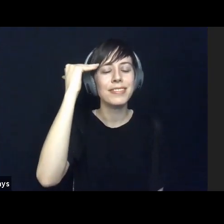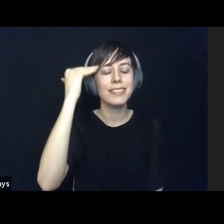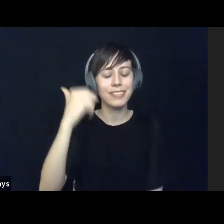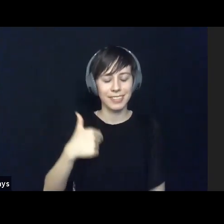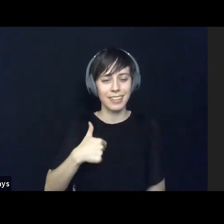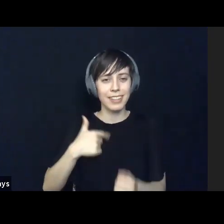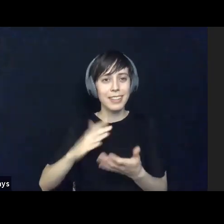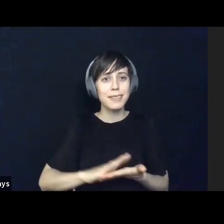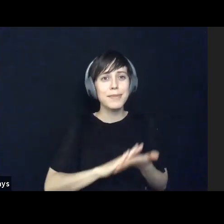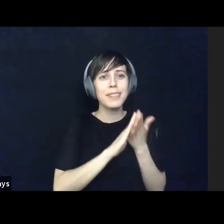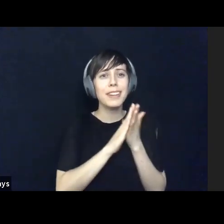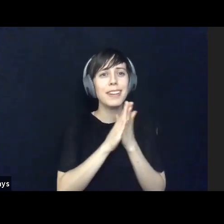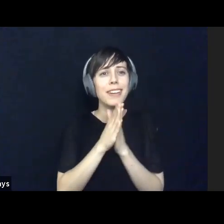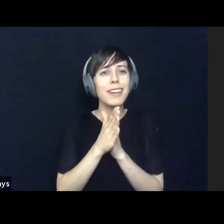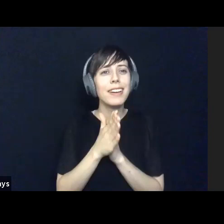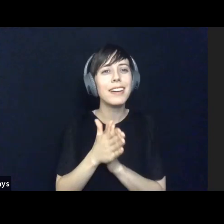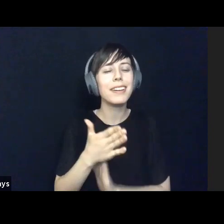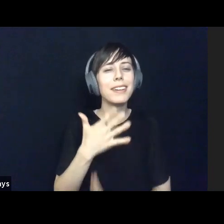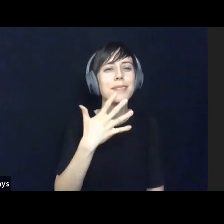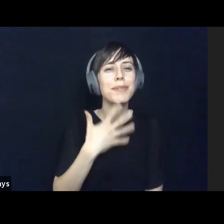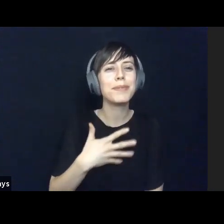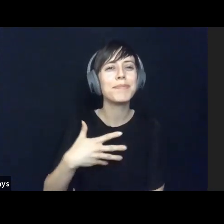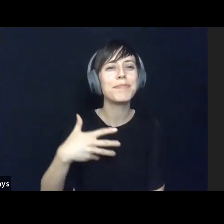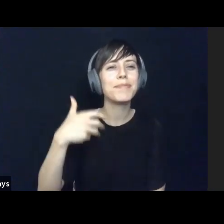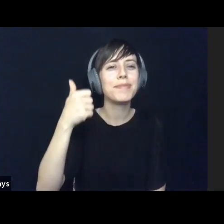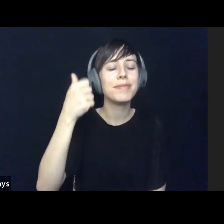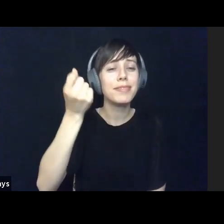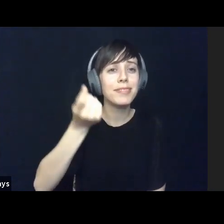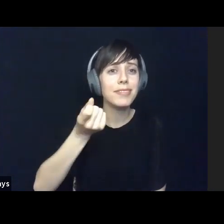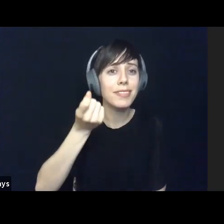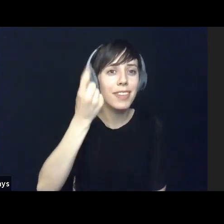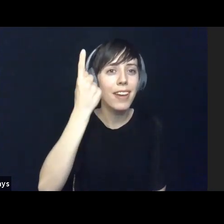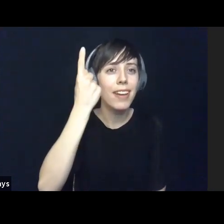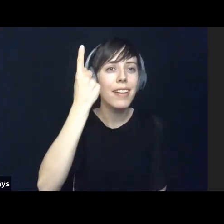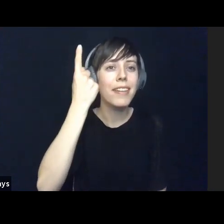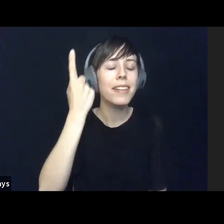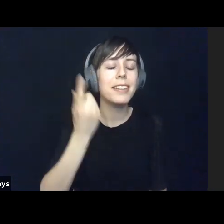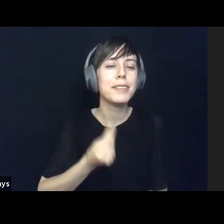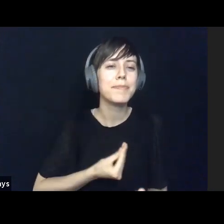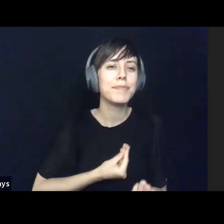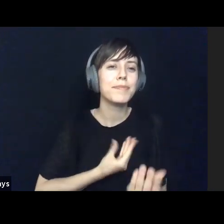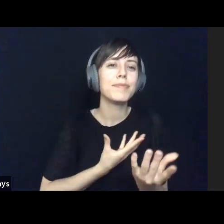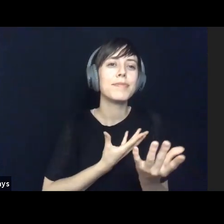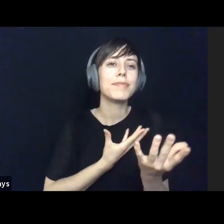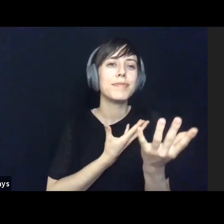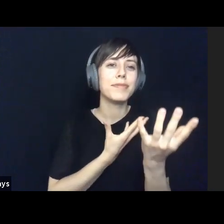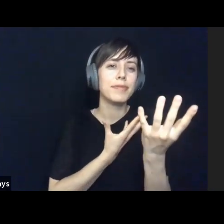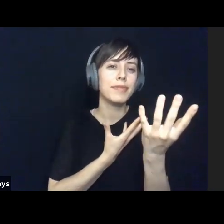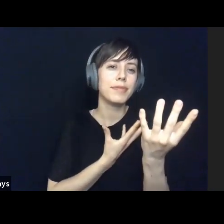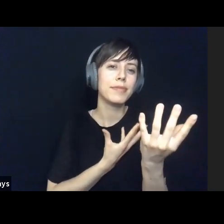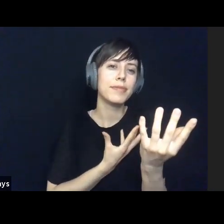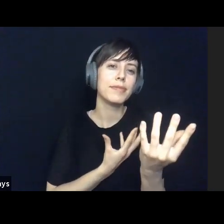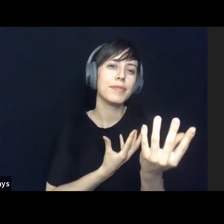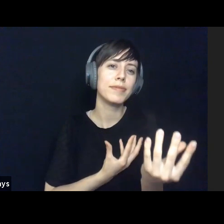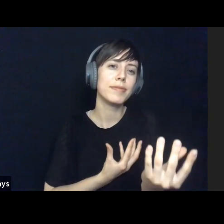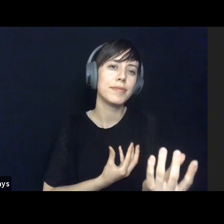of getting older. You're getting